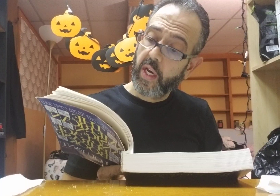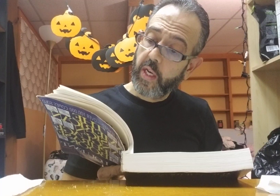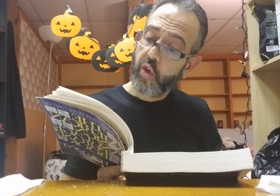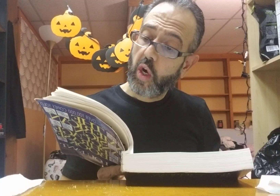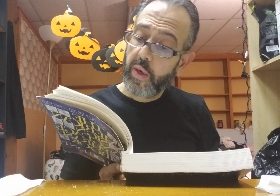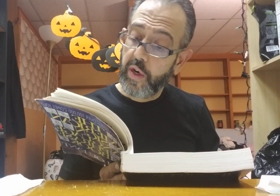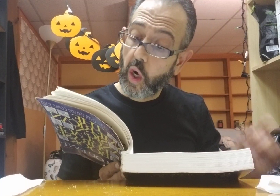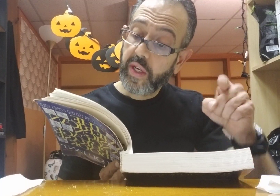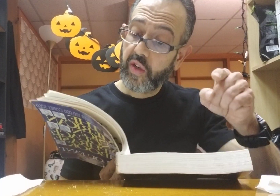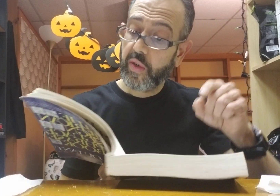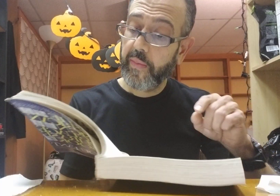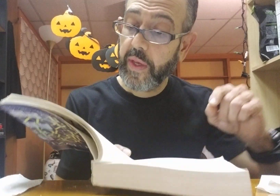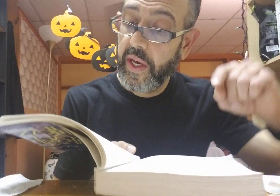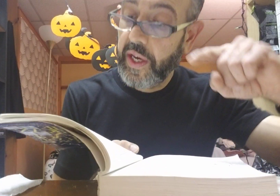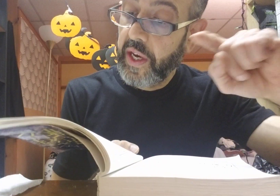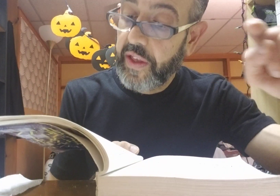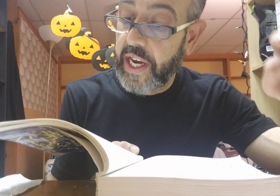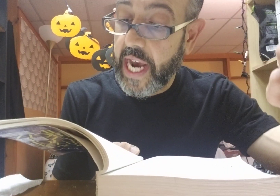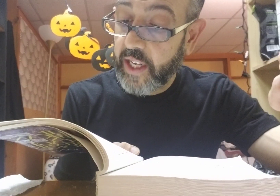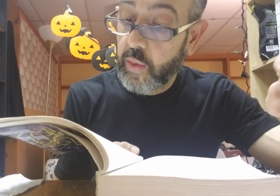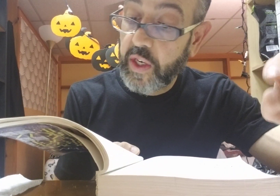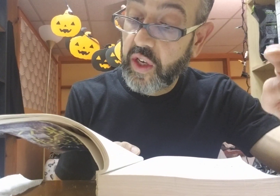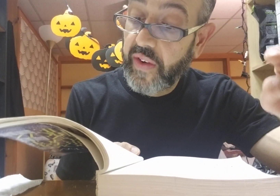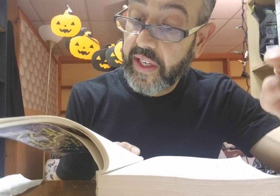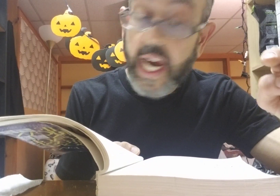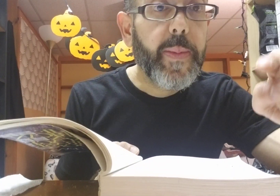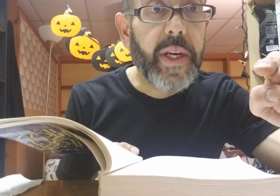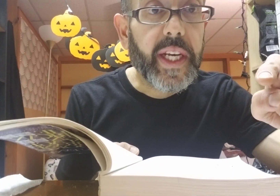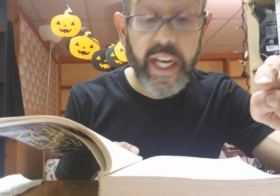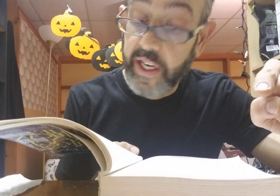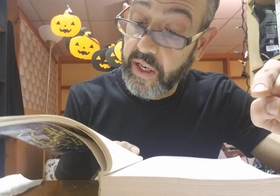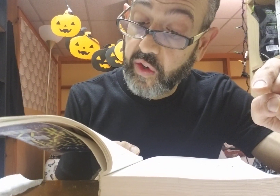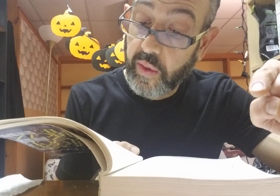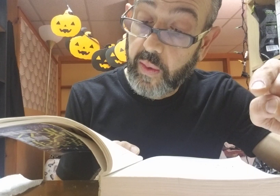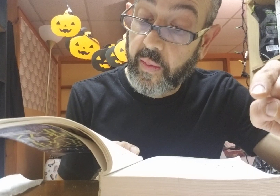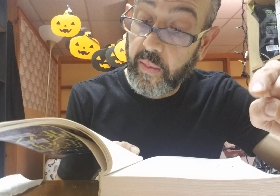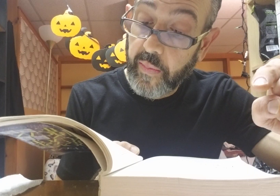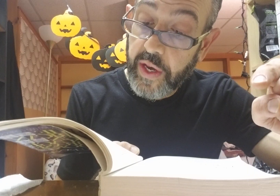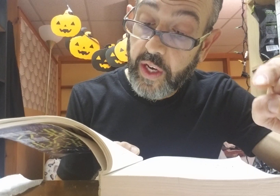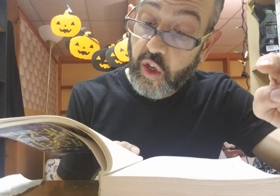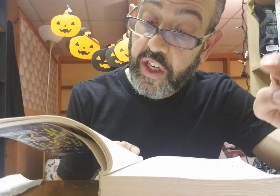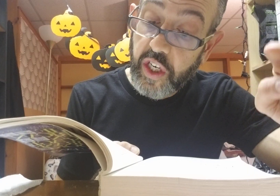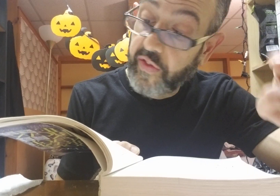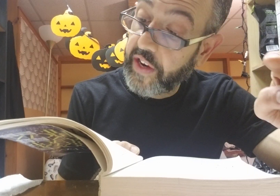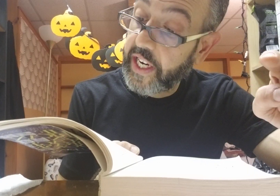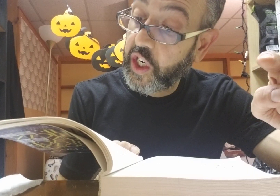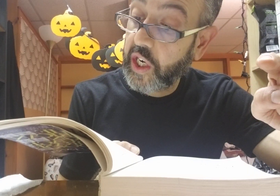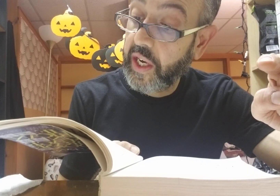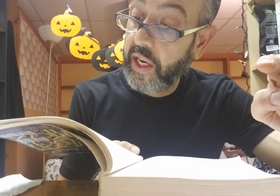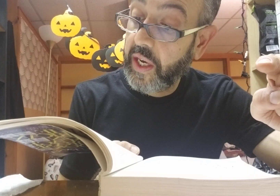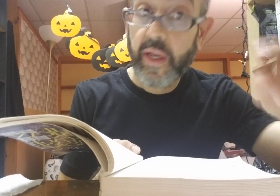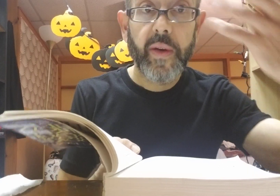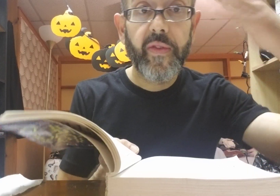So notice that non-specific time indicators, such as finish,